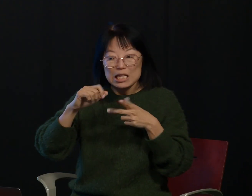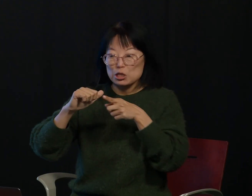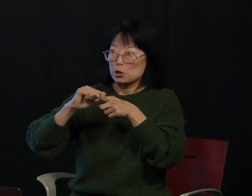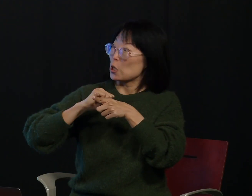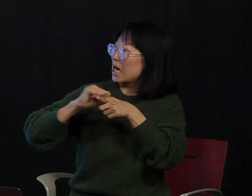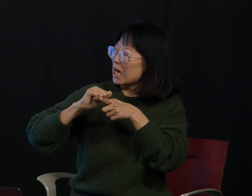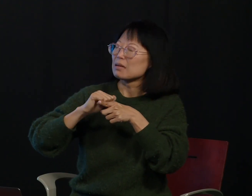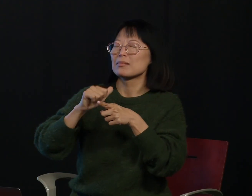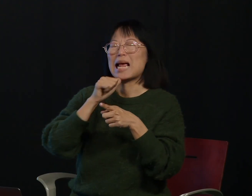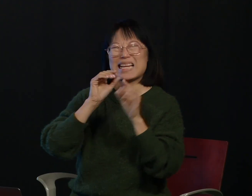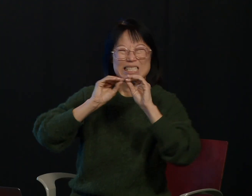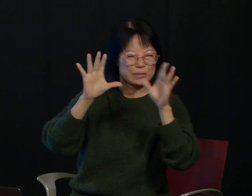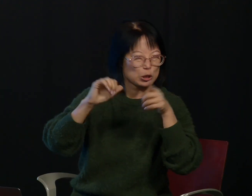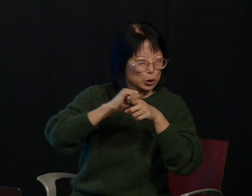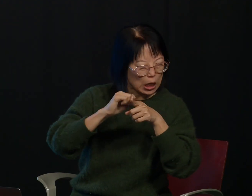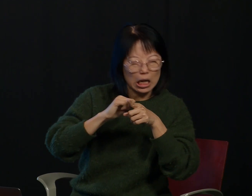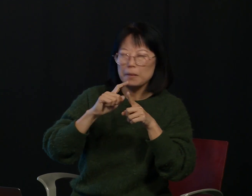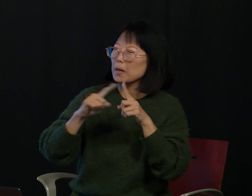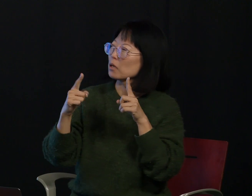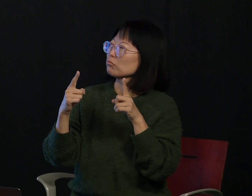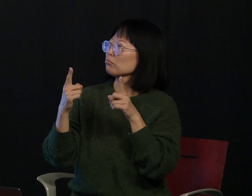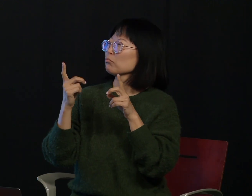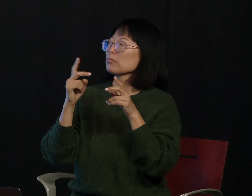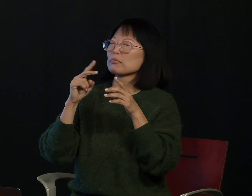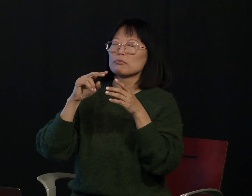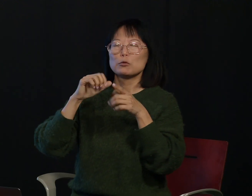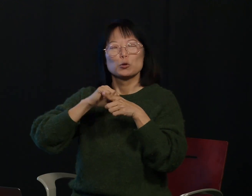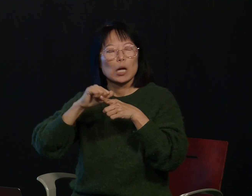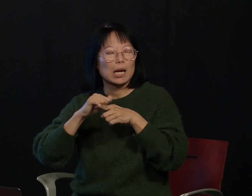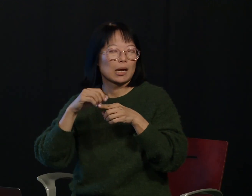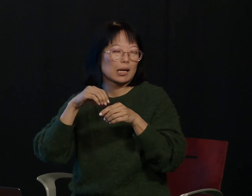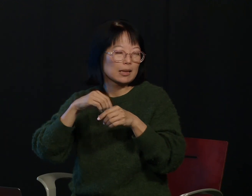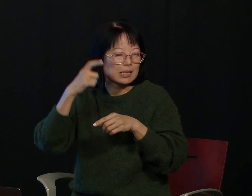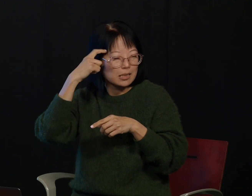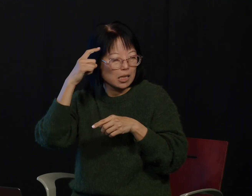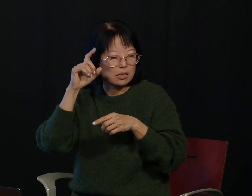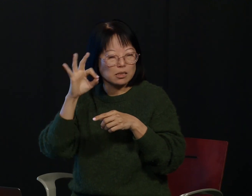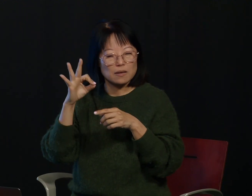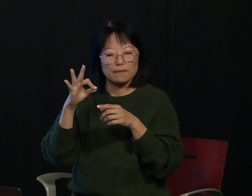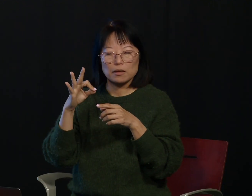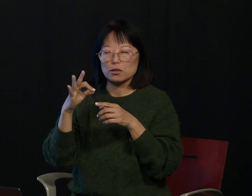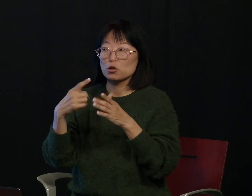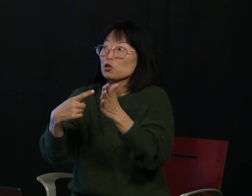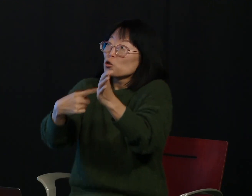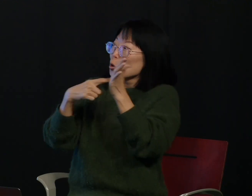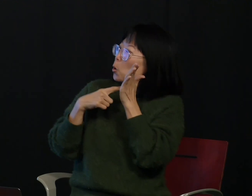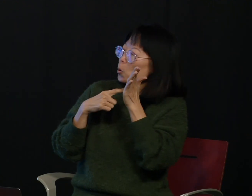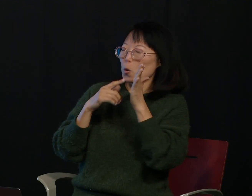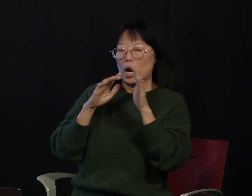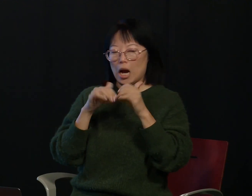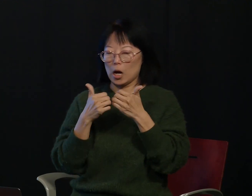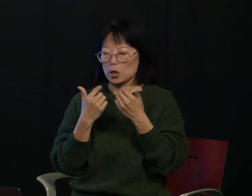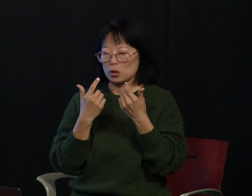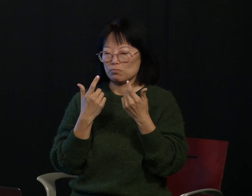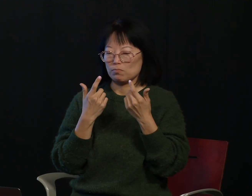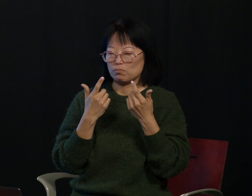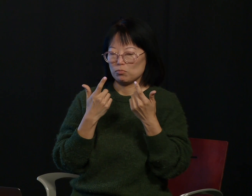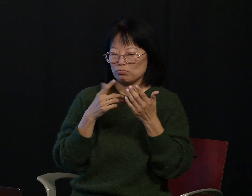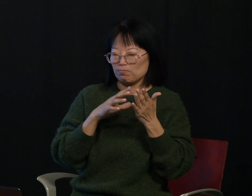Someone who needs training, not explicit training, but training in the sense of showing another person how